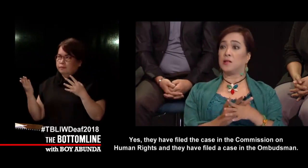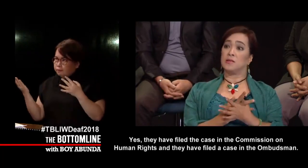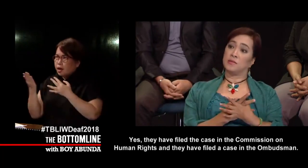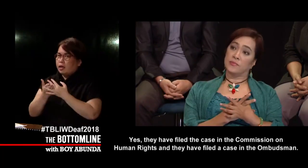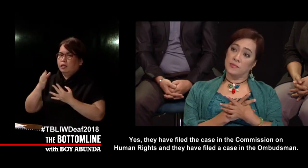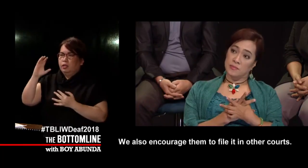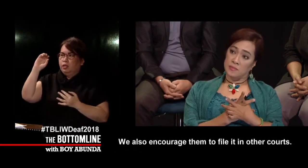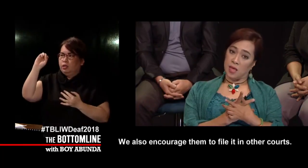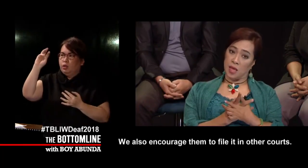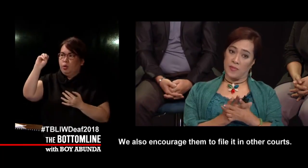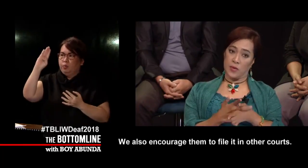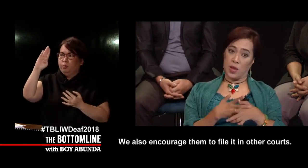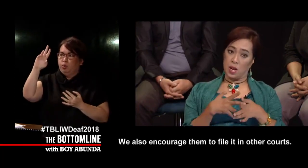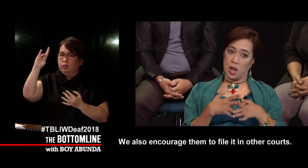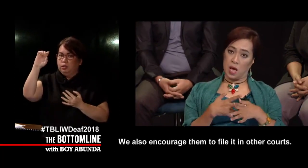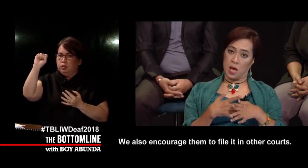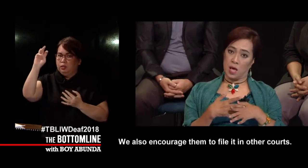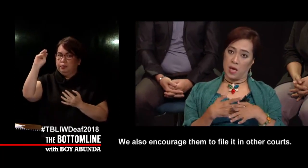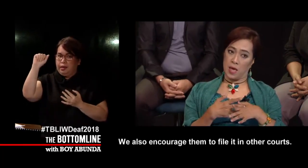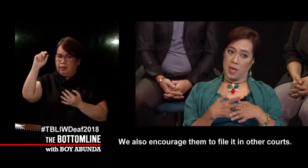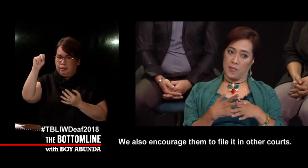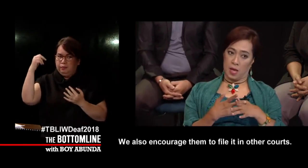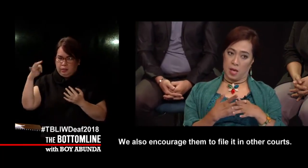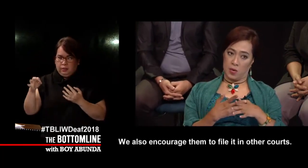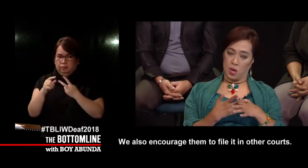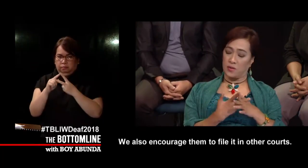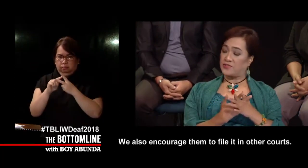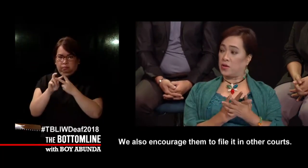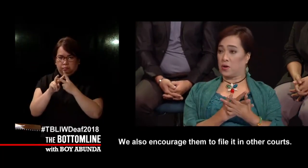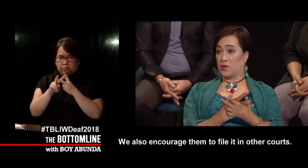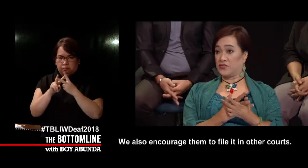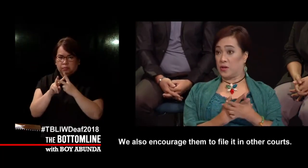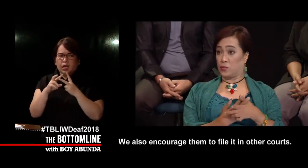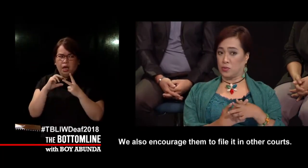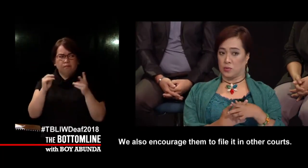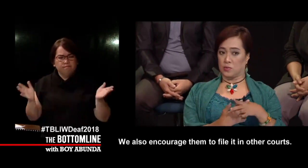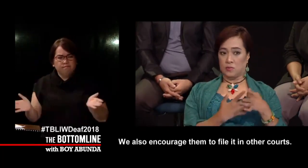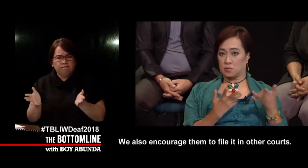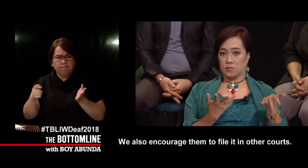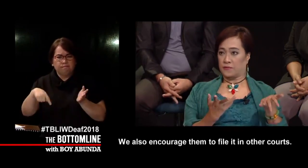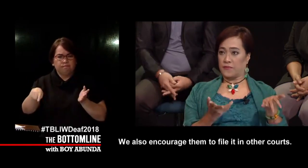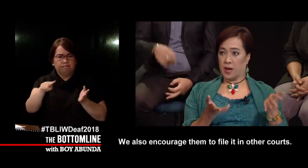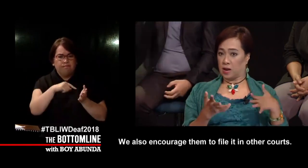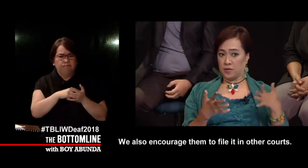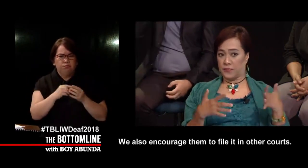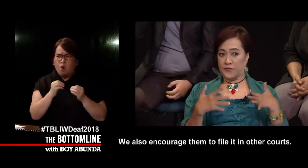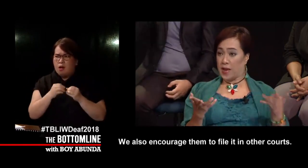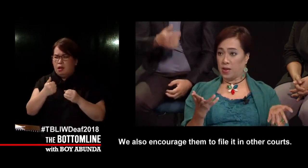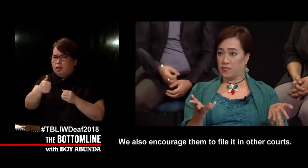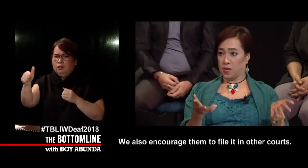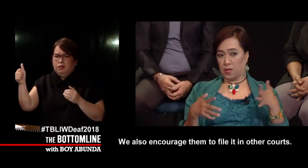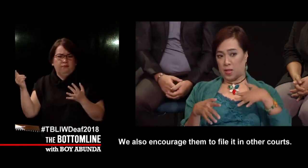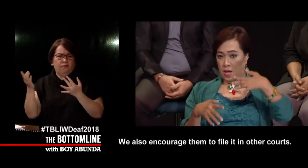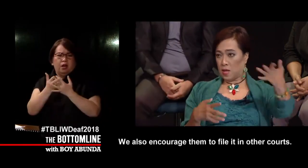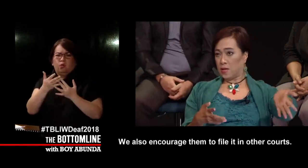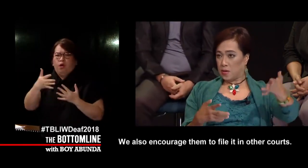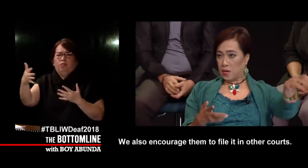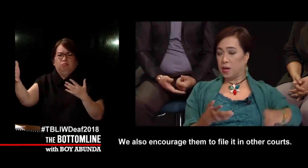Ombudsman. Okay. And they will, we also encourage them to file it